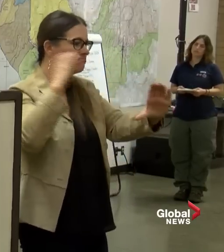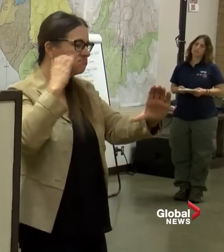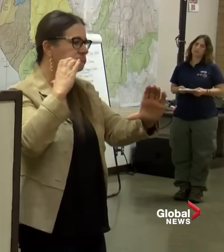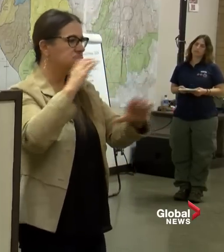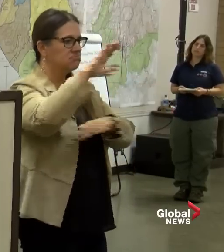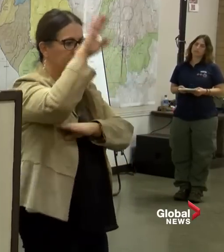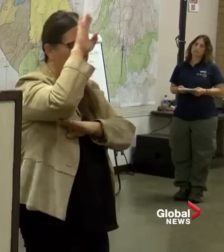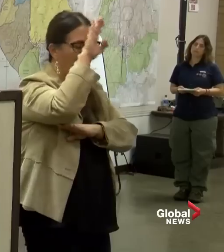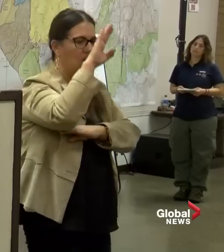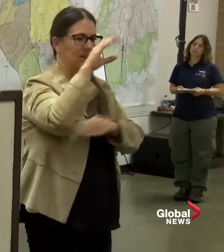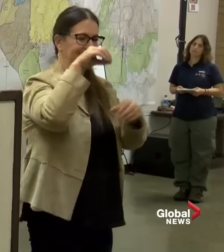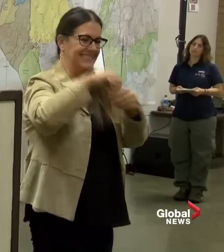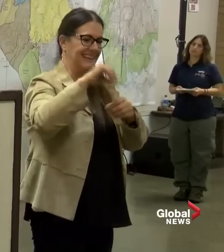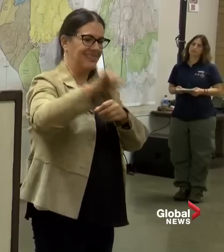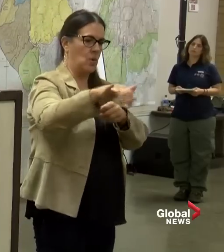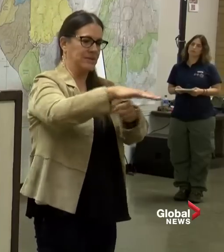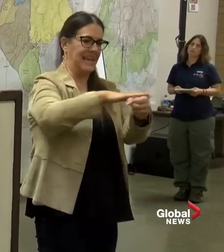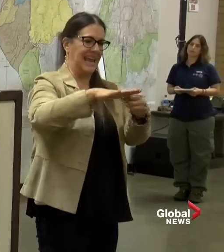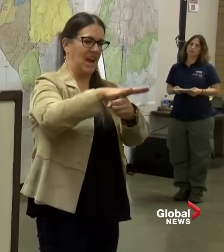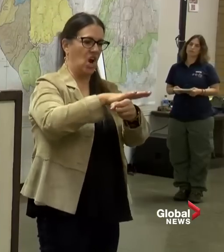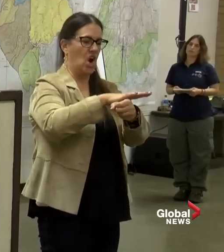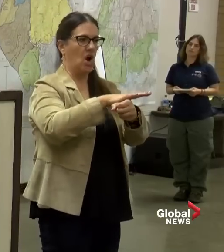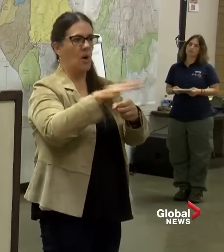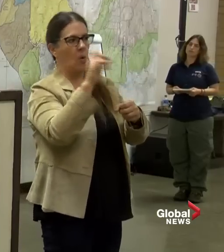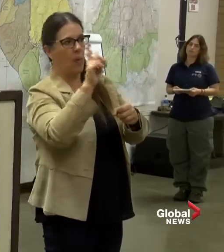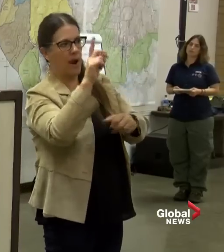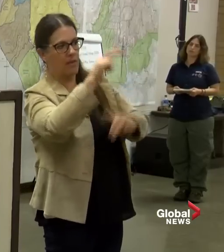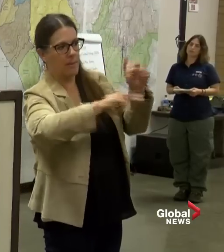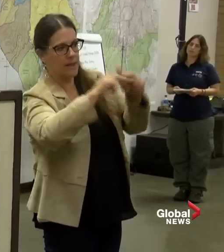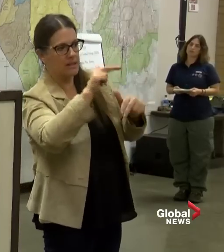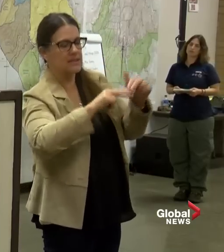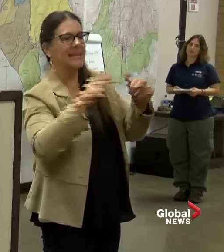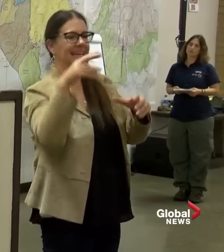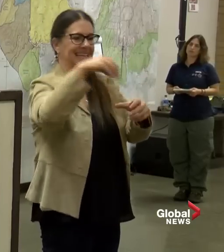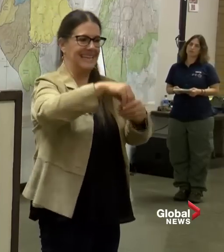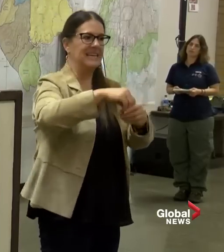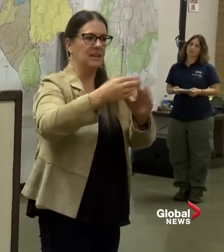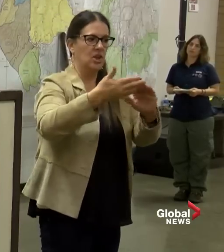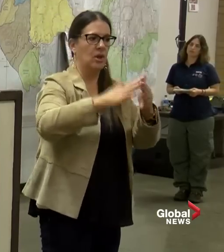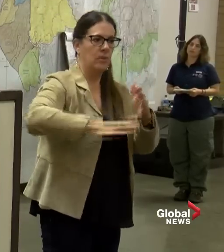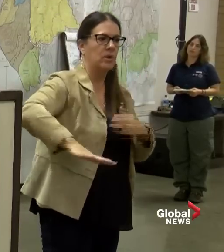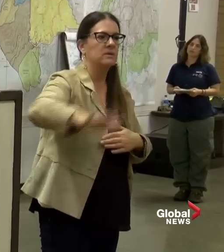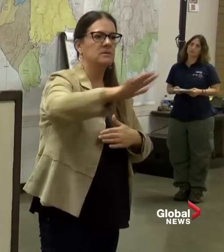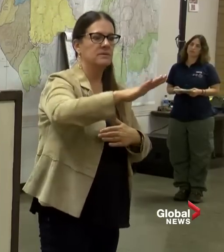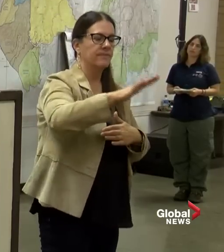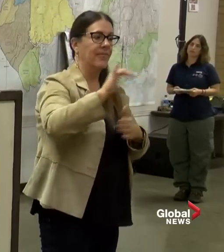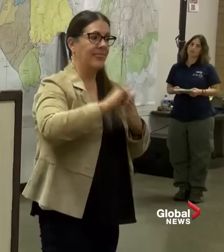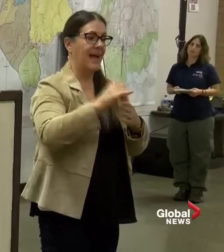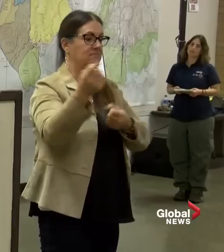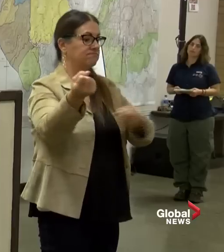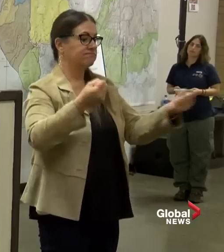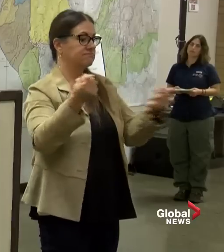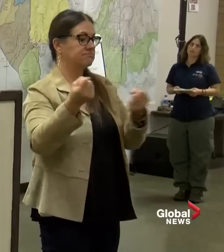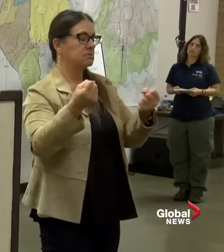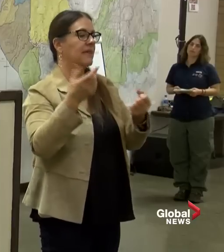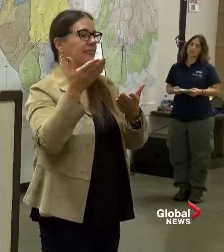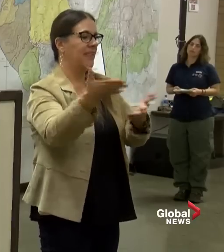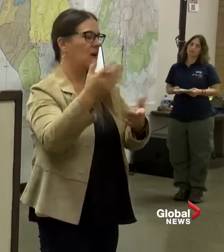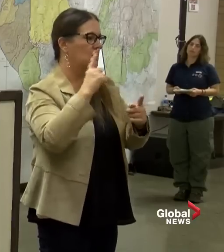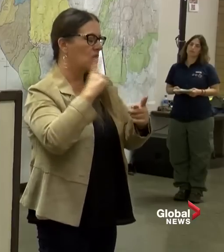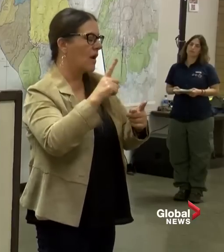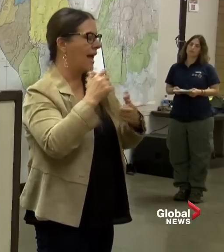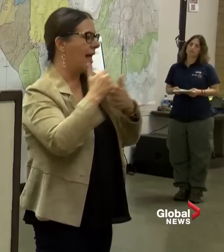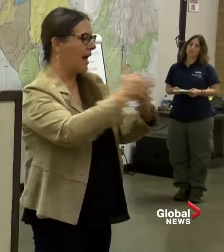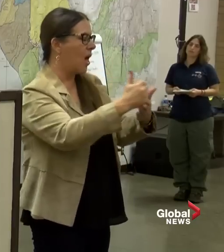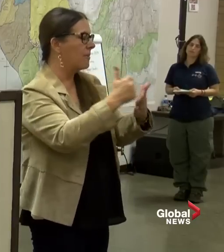are in the areas around structures and in the communities. Those engines are there to provide calls for service